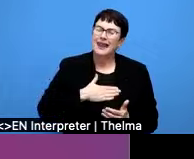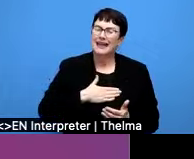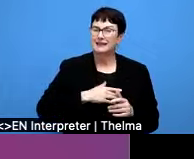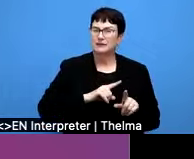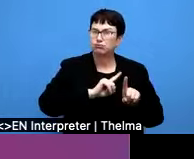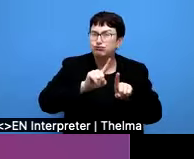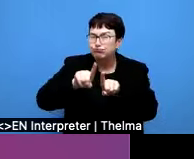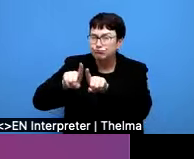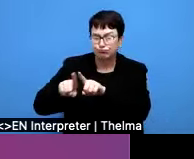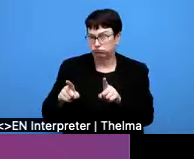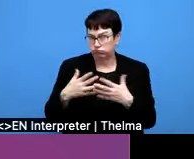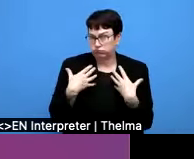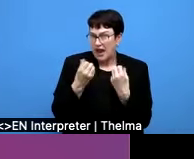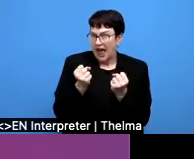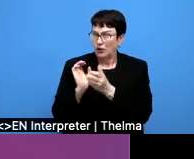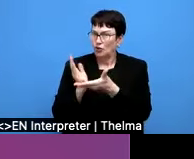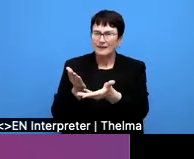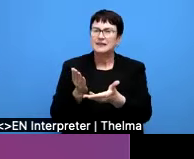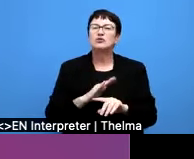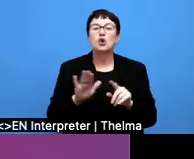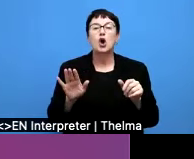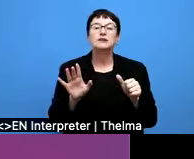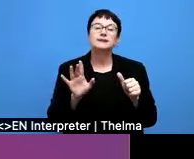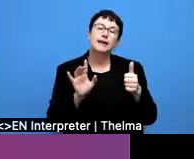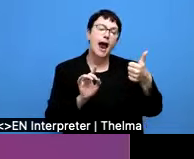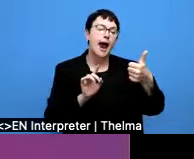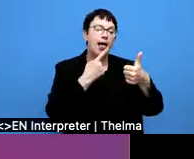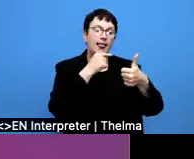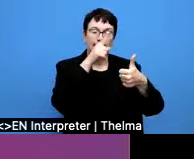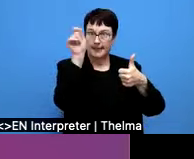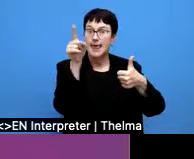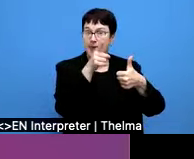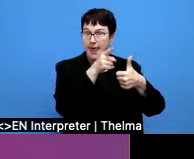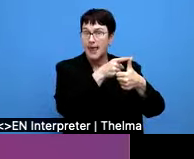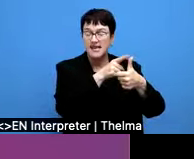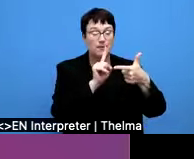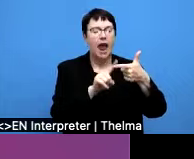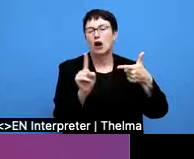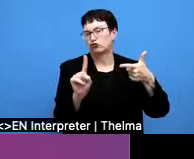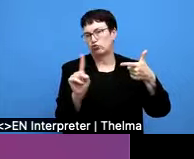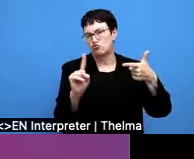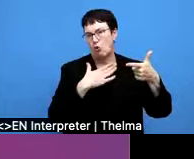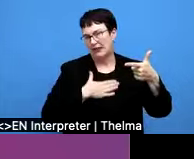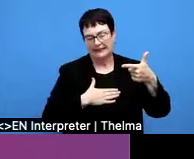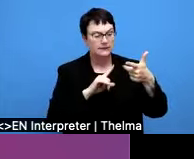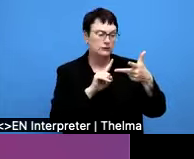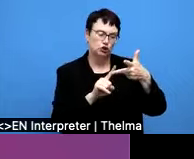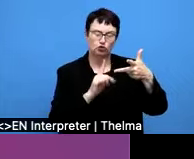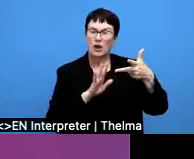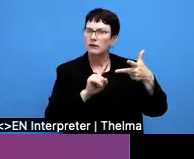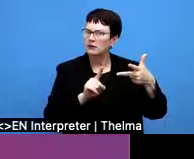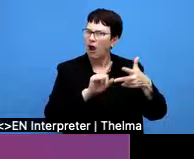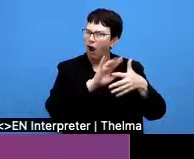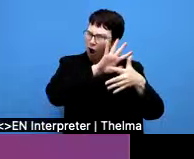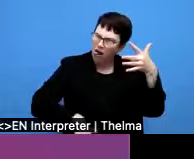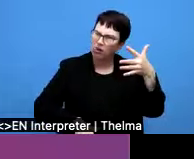of specific services. But for those services, for all health services to be of use, they